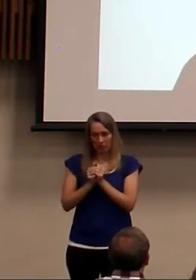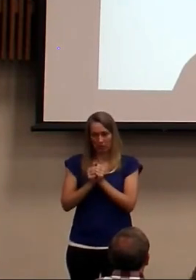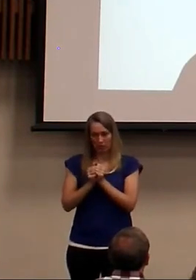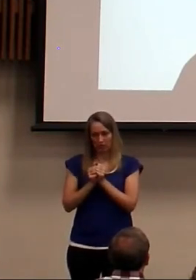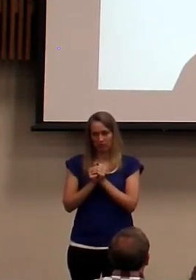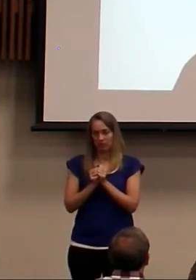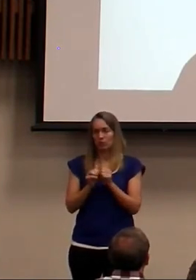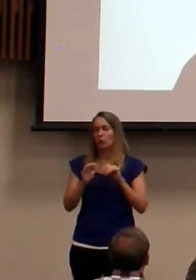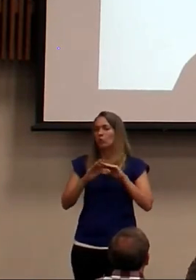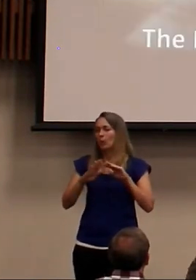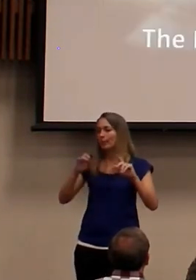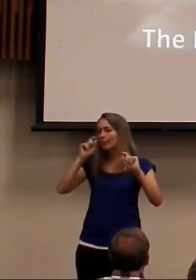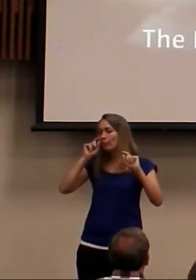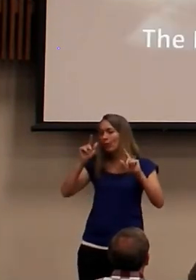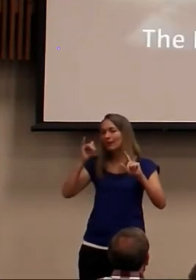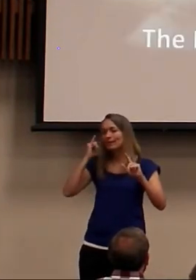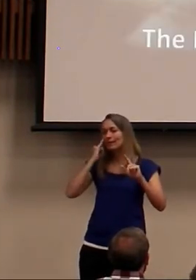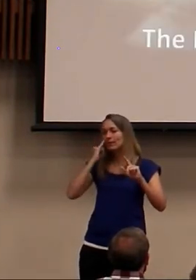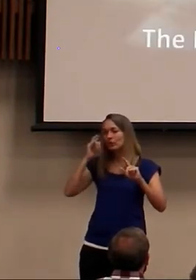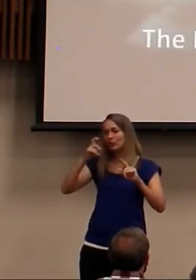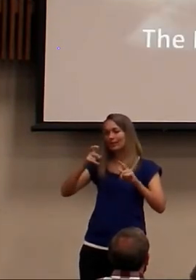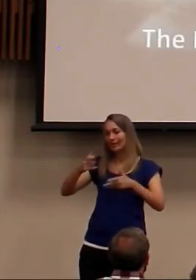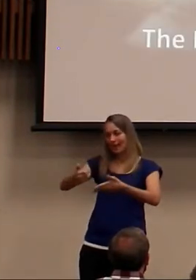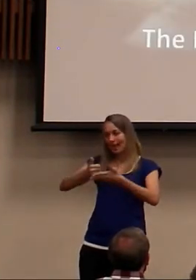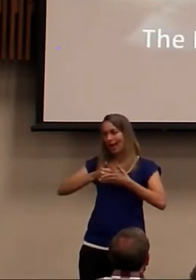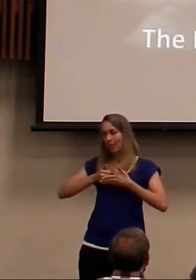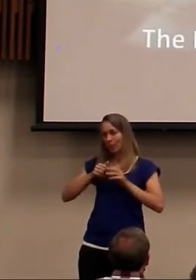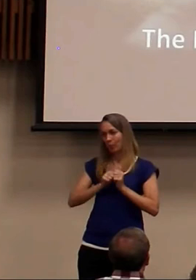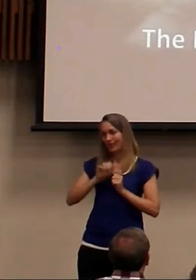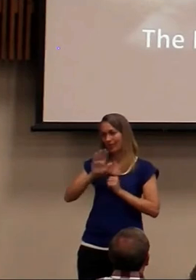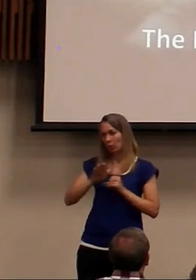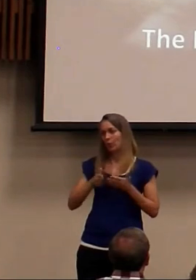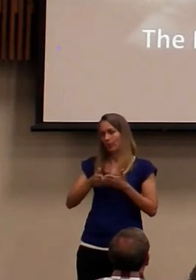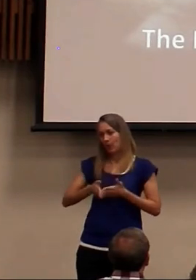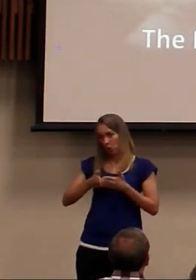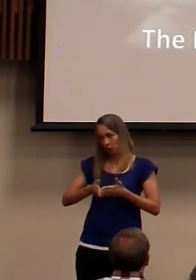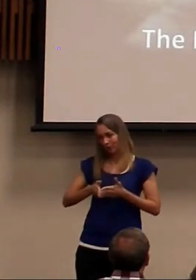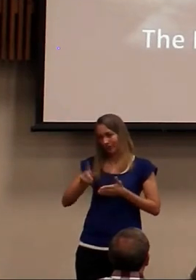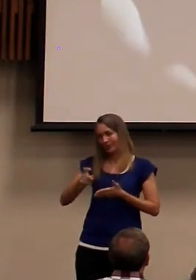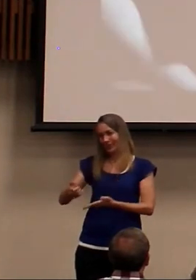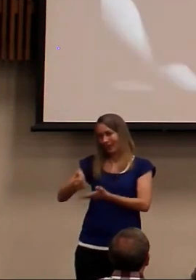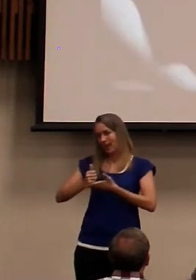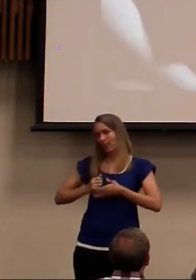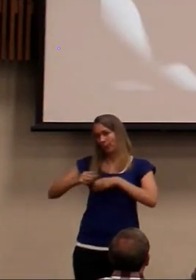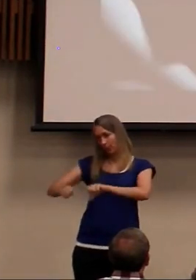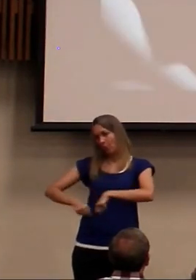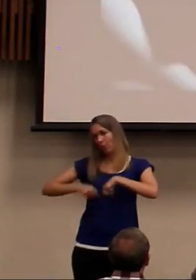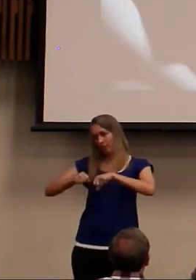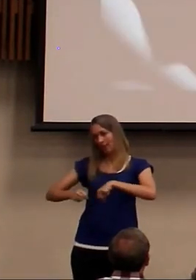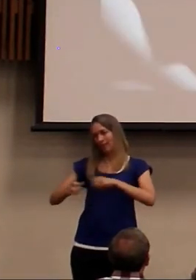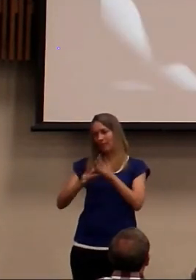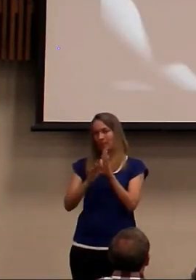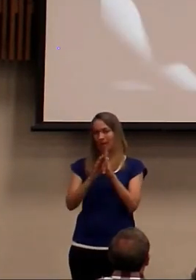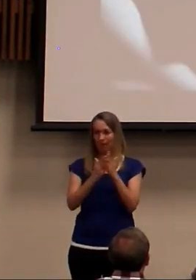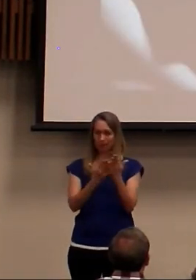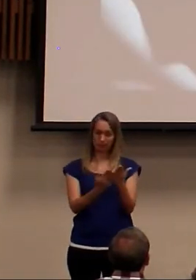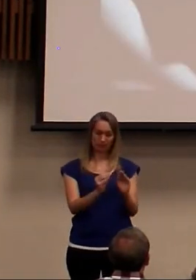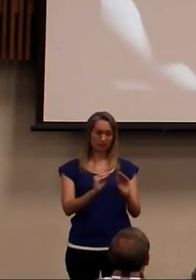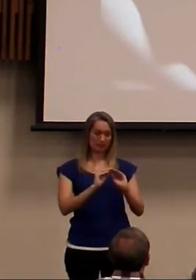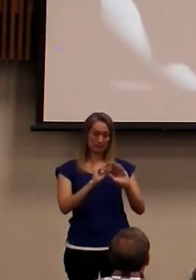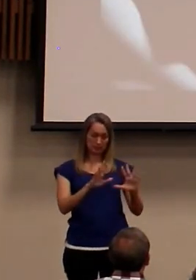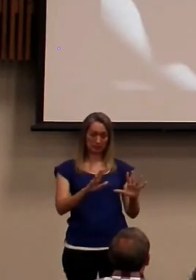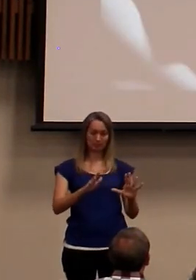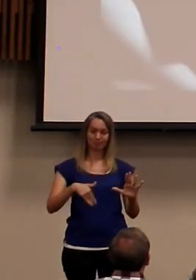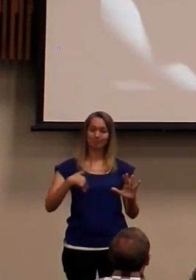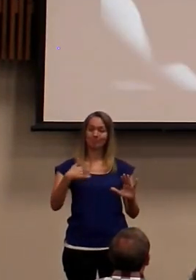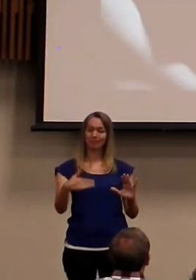need help rowing our boat. The Bible made it clear we were going to need help from time to time. Jesus said in John